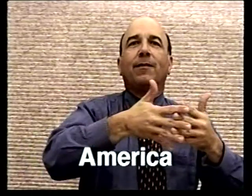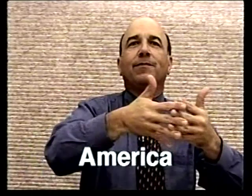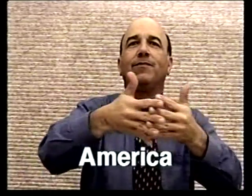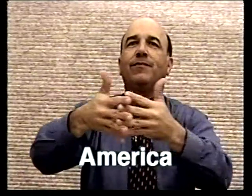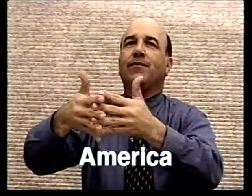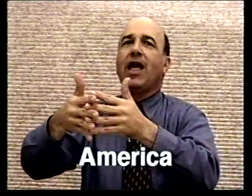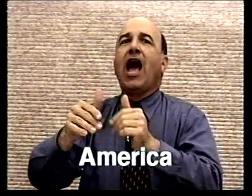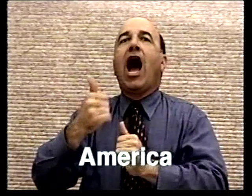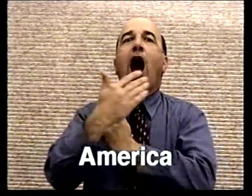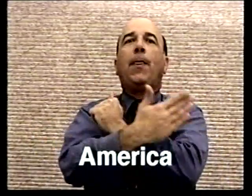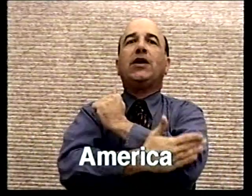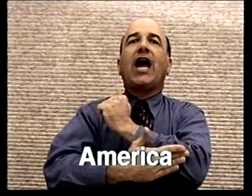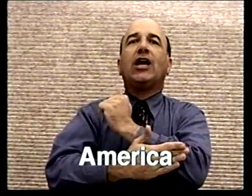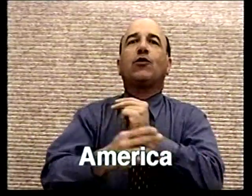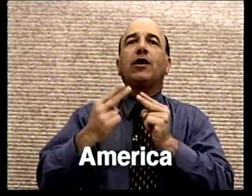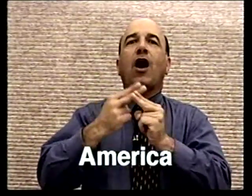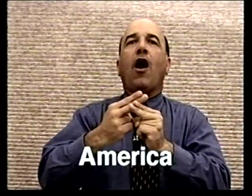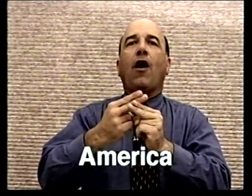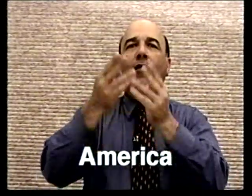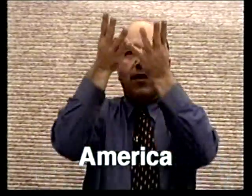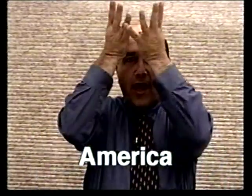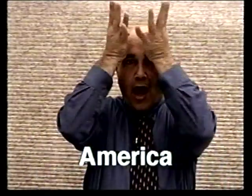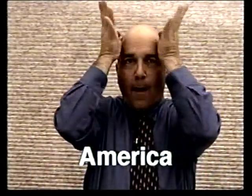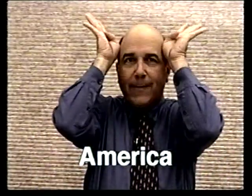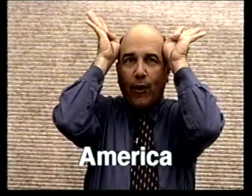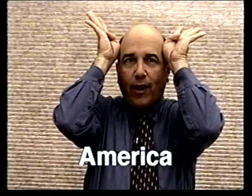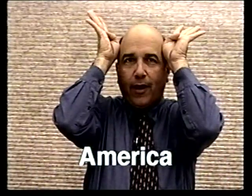America. Other country called America,